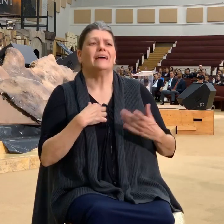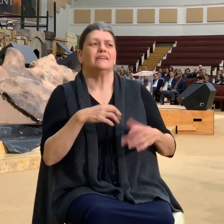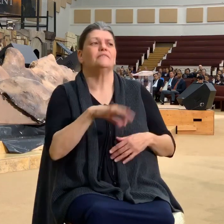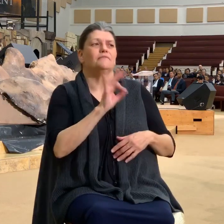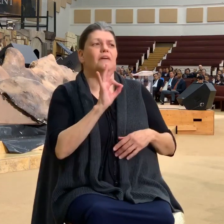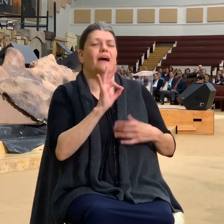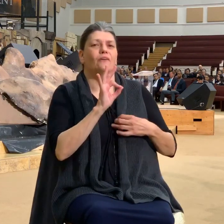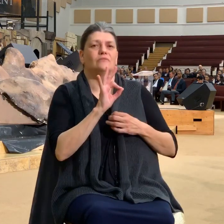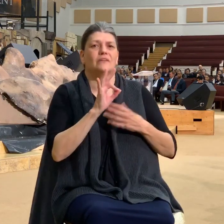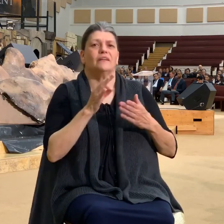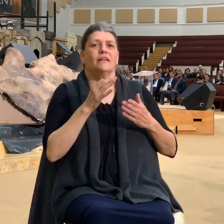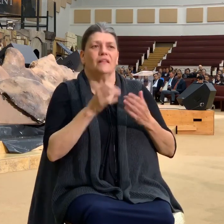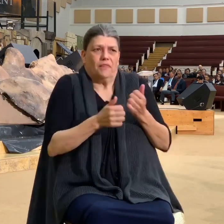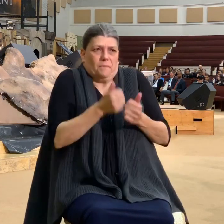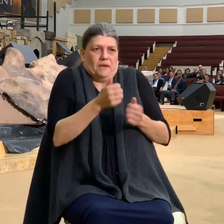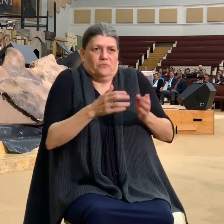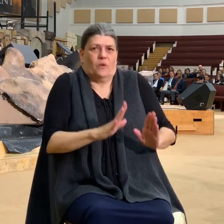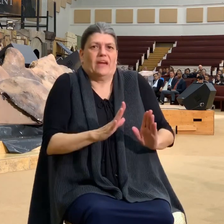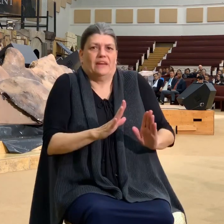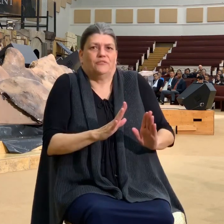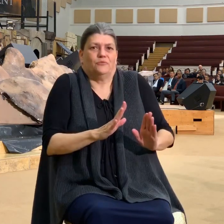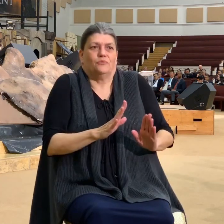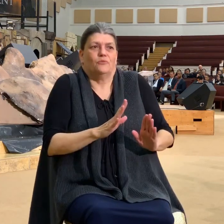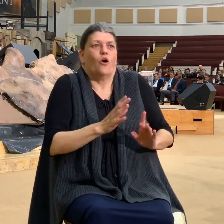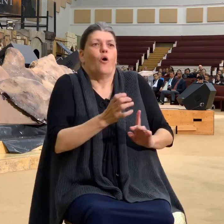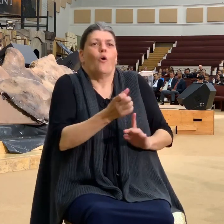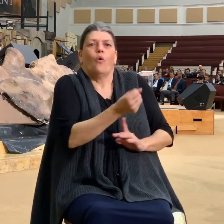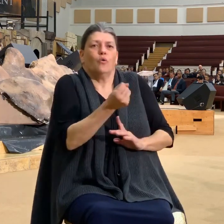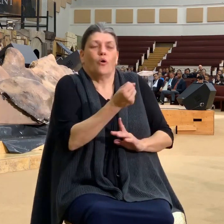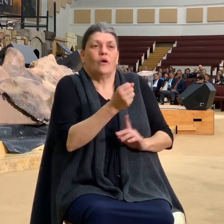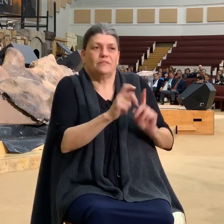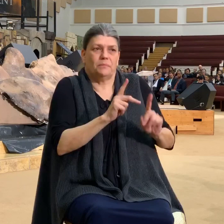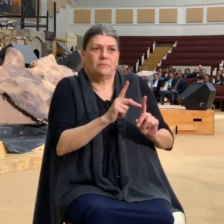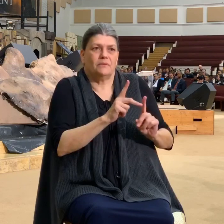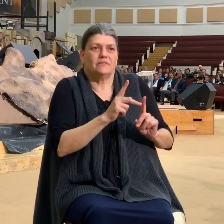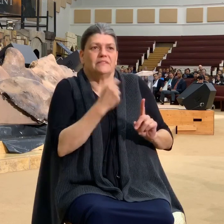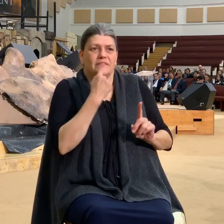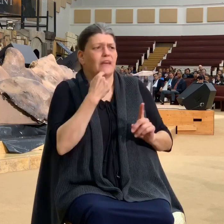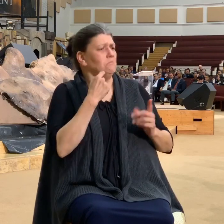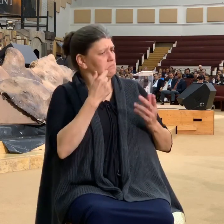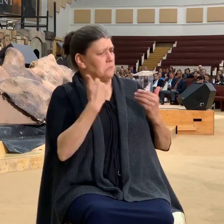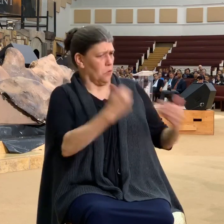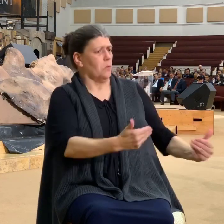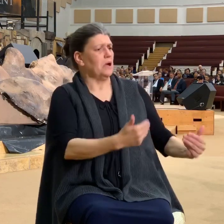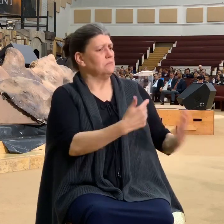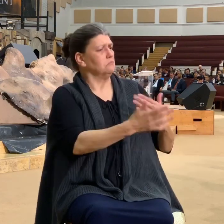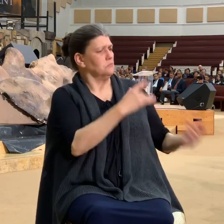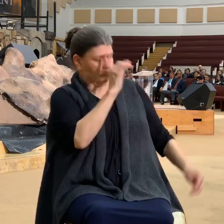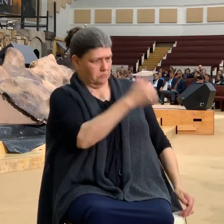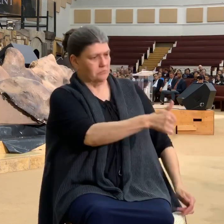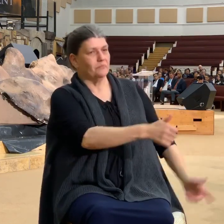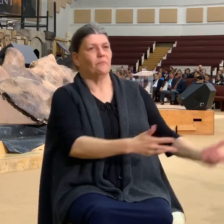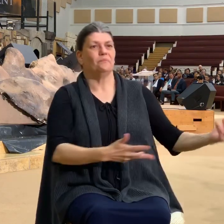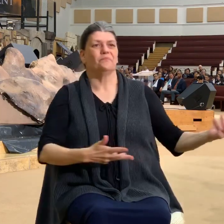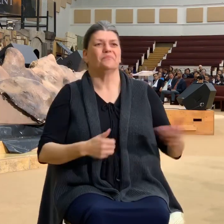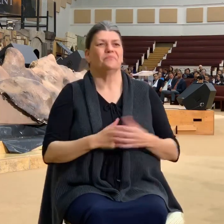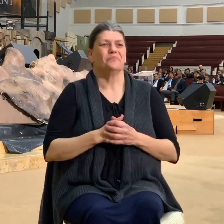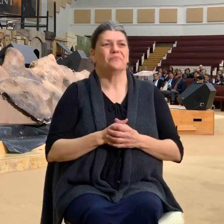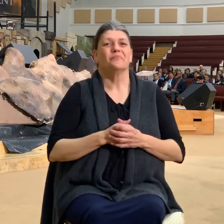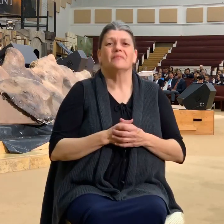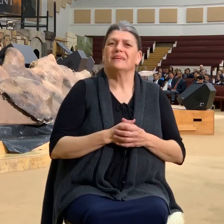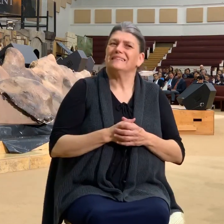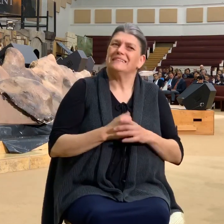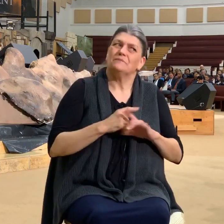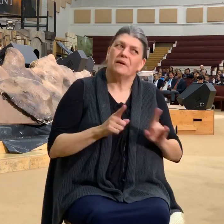is to turn them loose." So I was not going to pressure him to stay. But I didn't feel comfortable about it, and